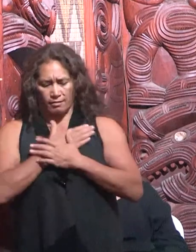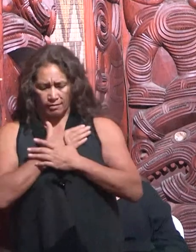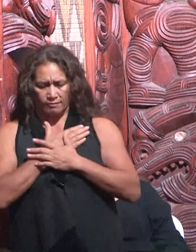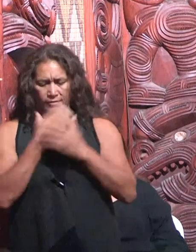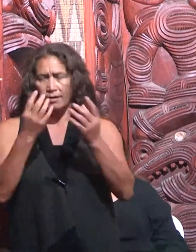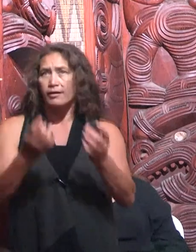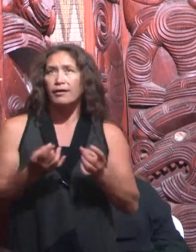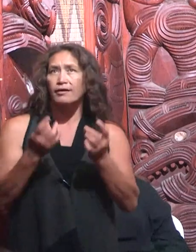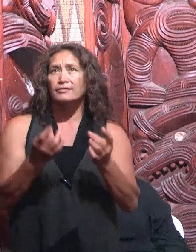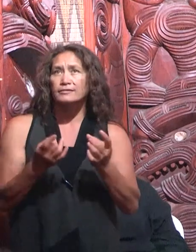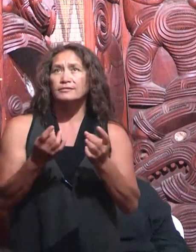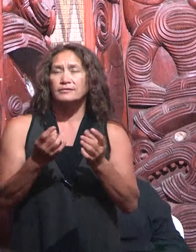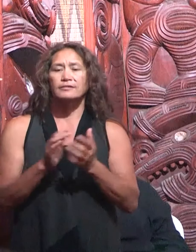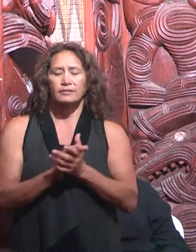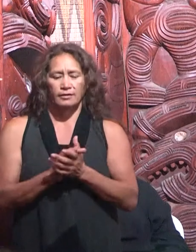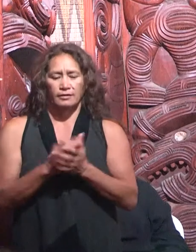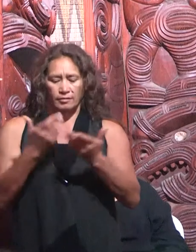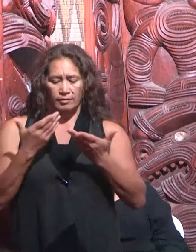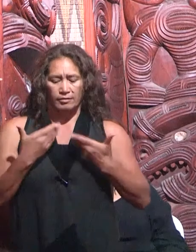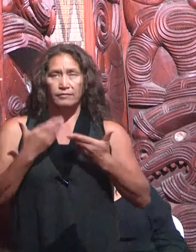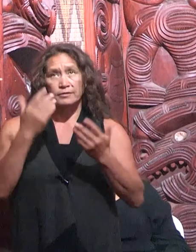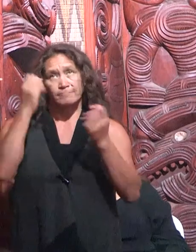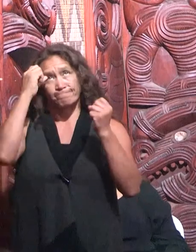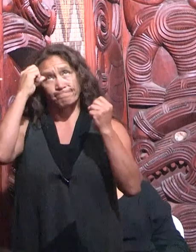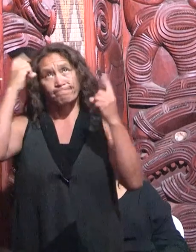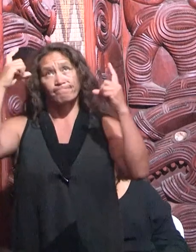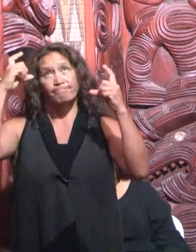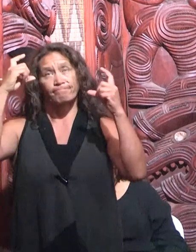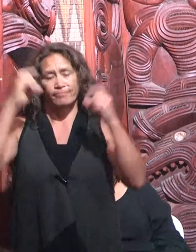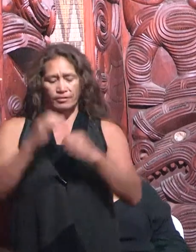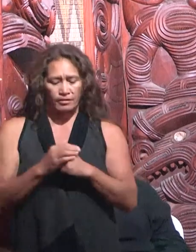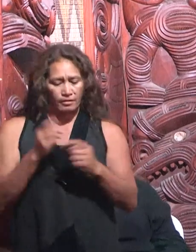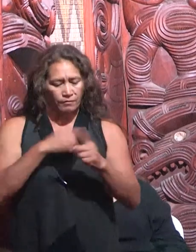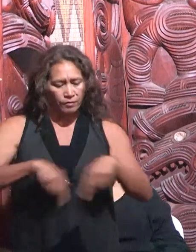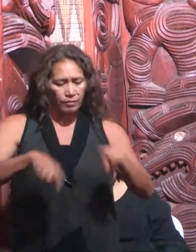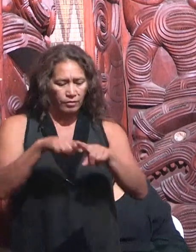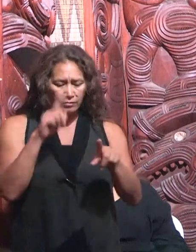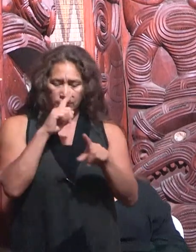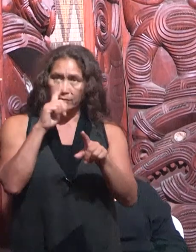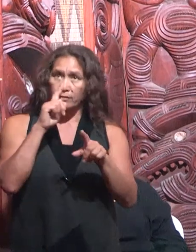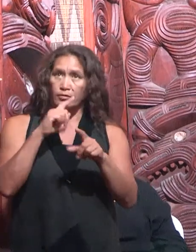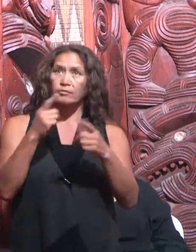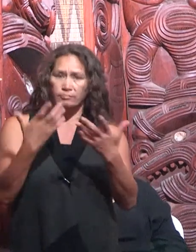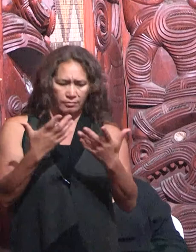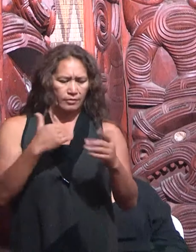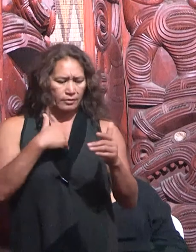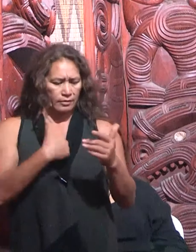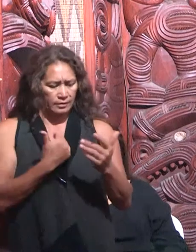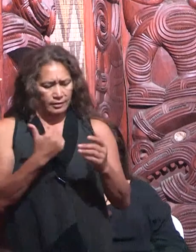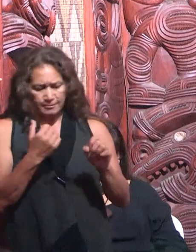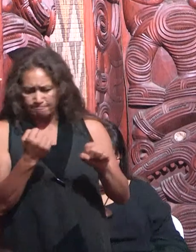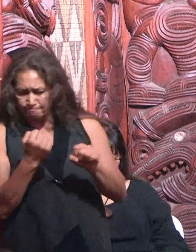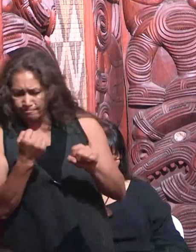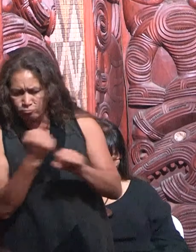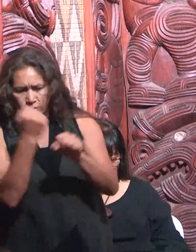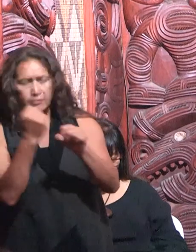kindness that inspire us and give us hope, for the innocence, creativity, energy and